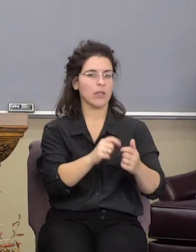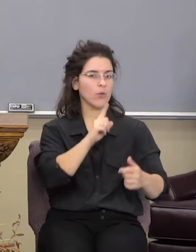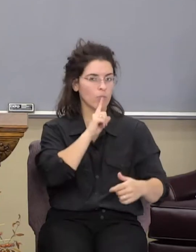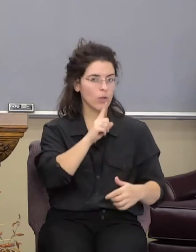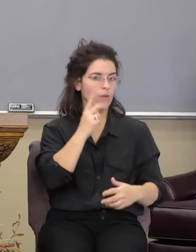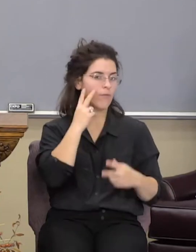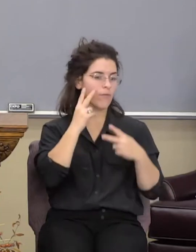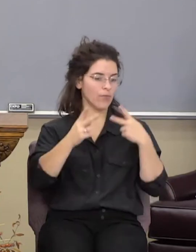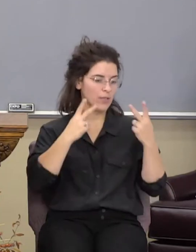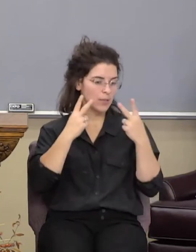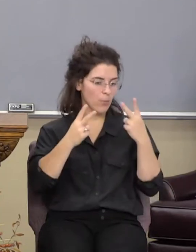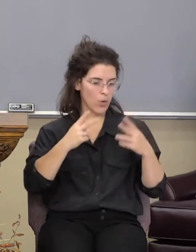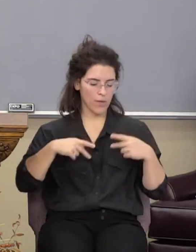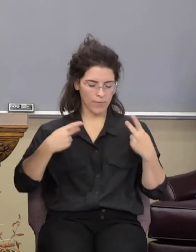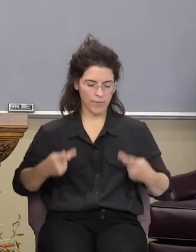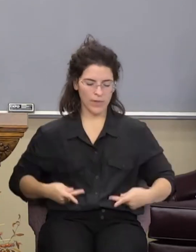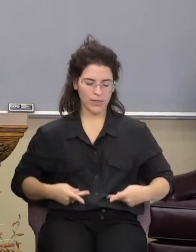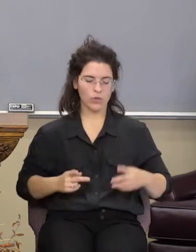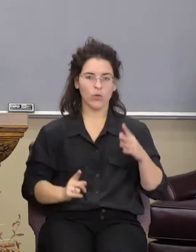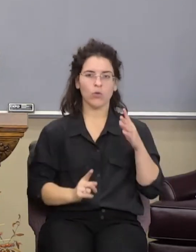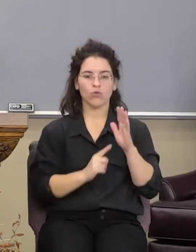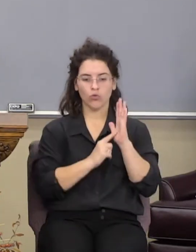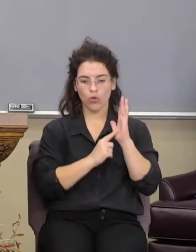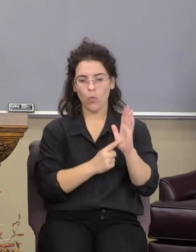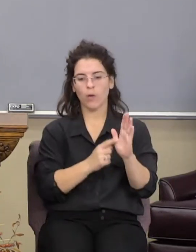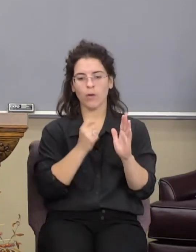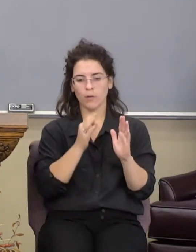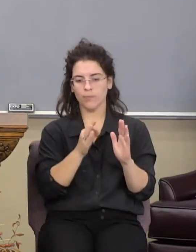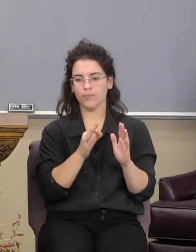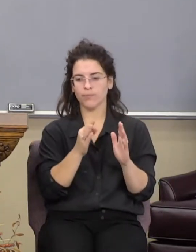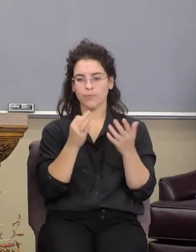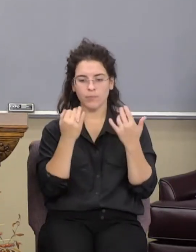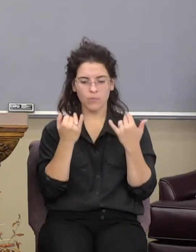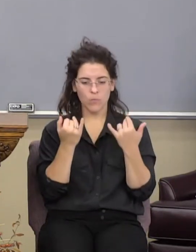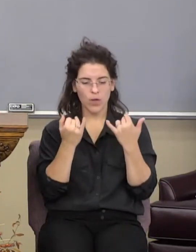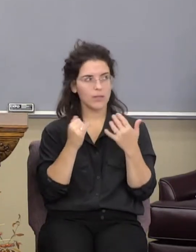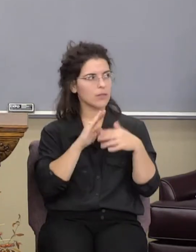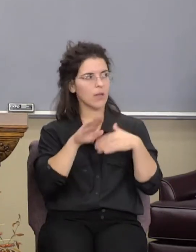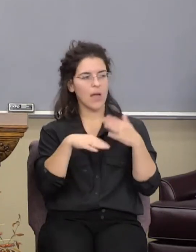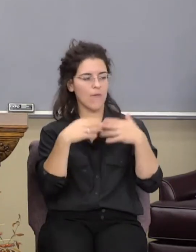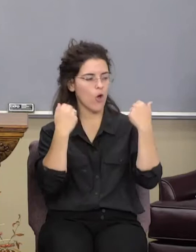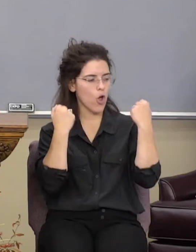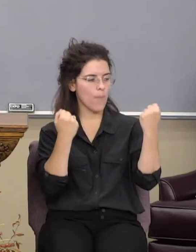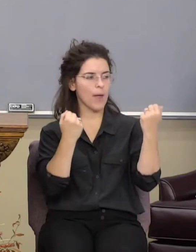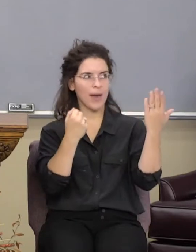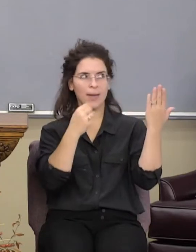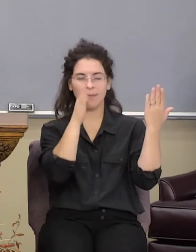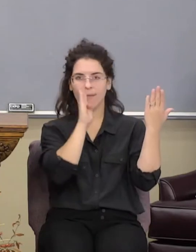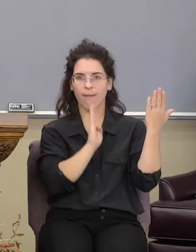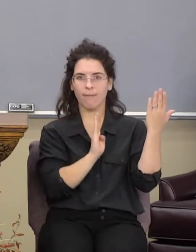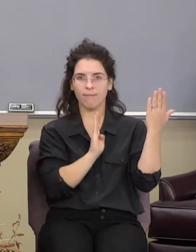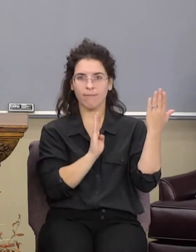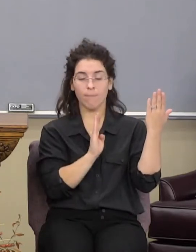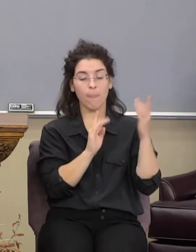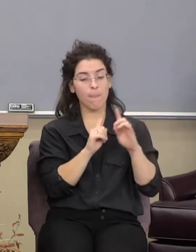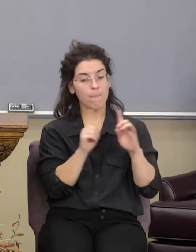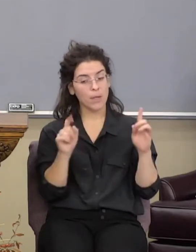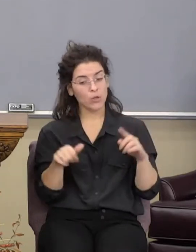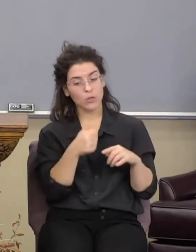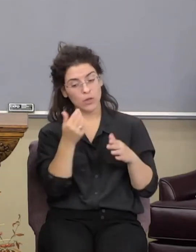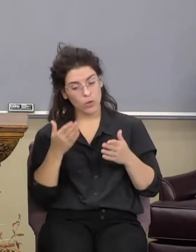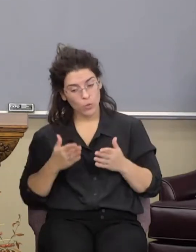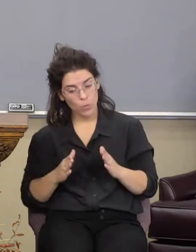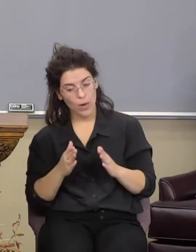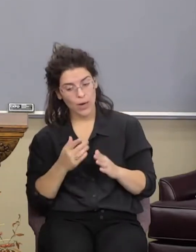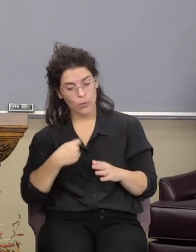physical, visible manifestation of the presence of Almighty God. But then there's another way